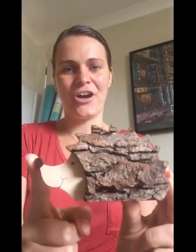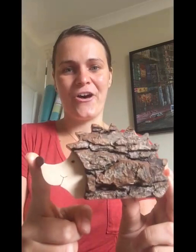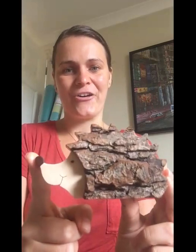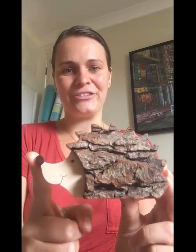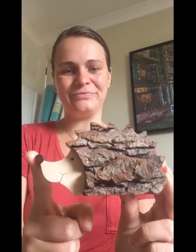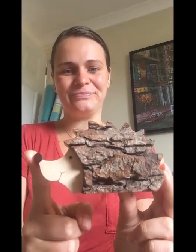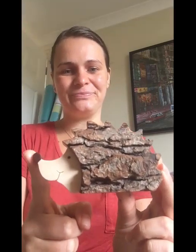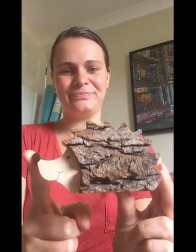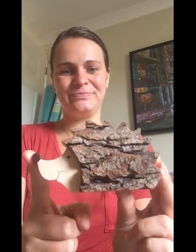Hedgehog.